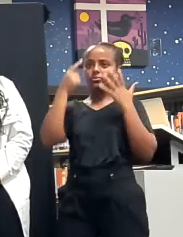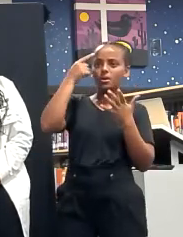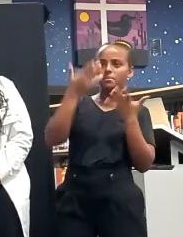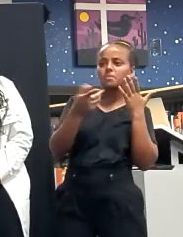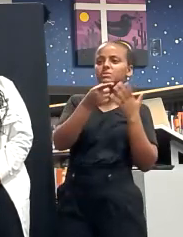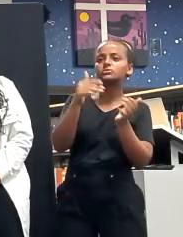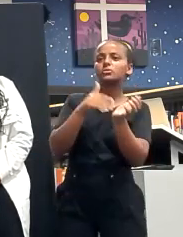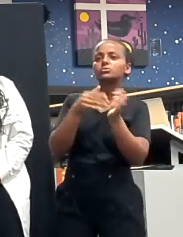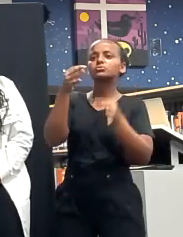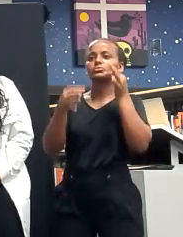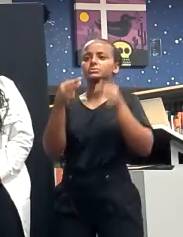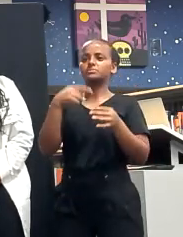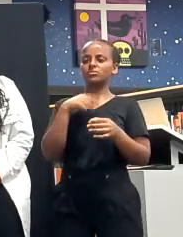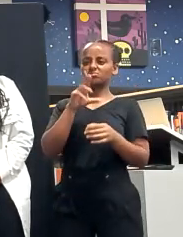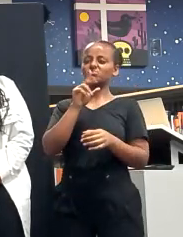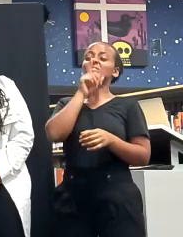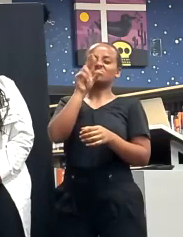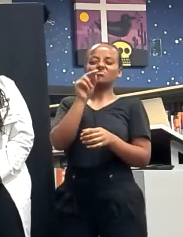do chemo,